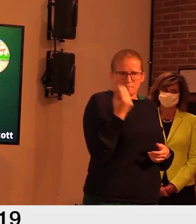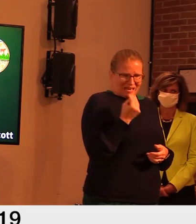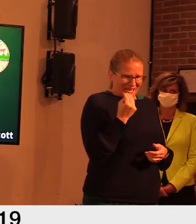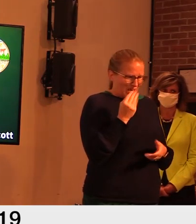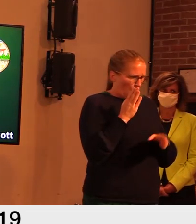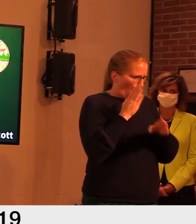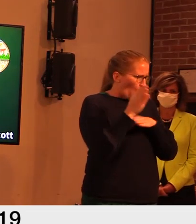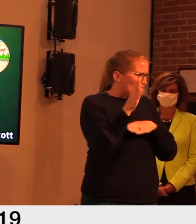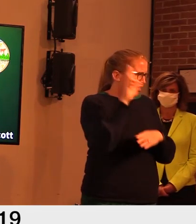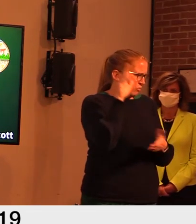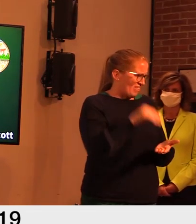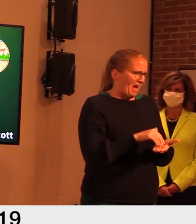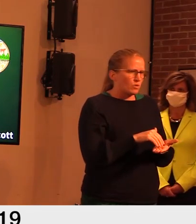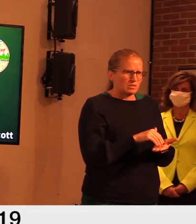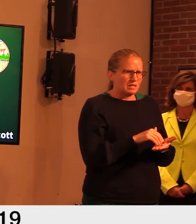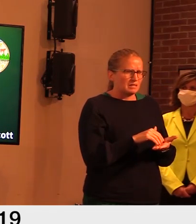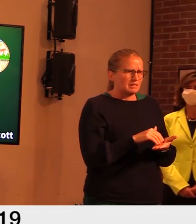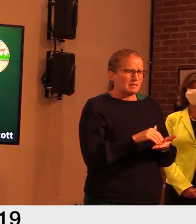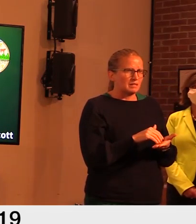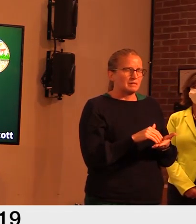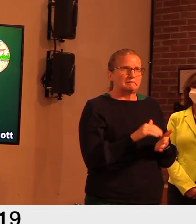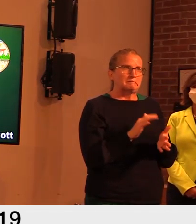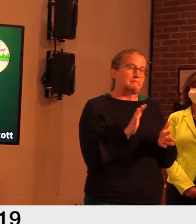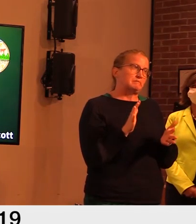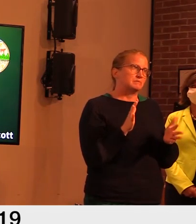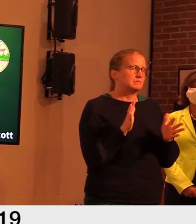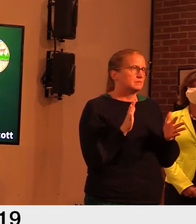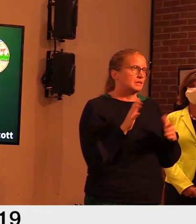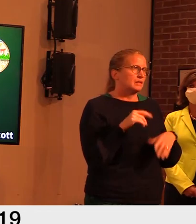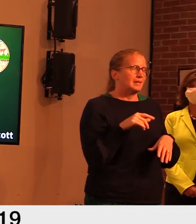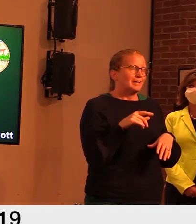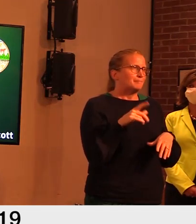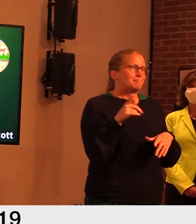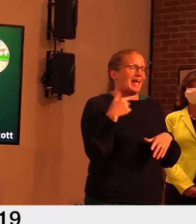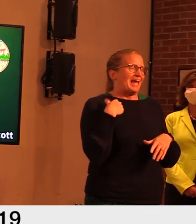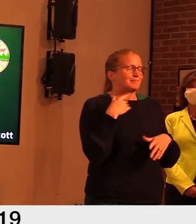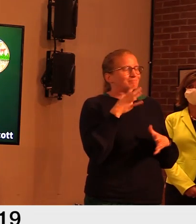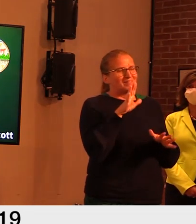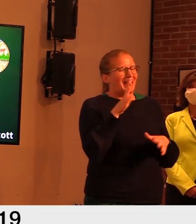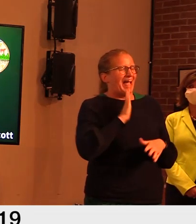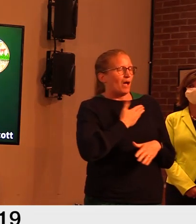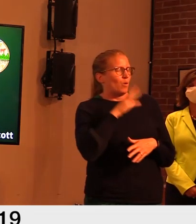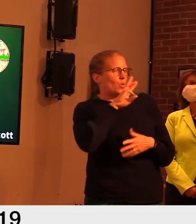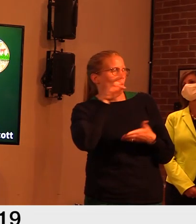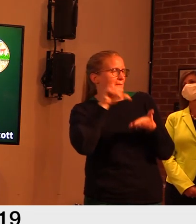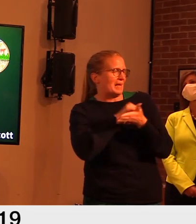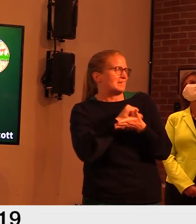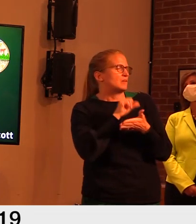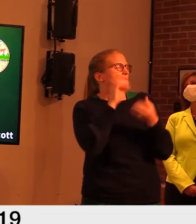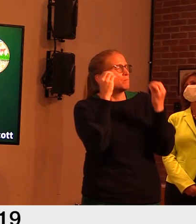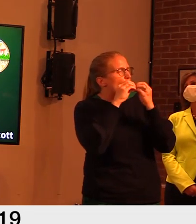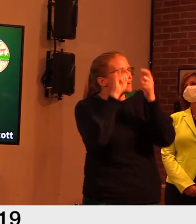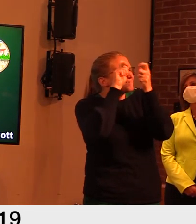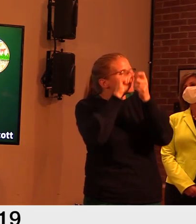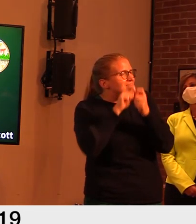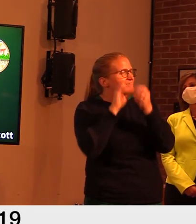outbreak. I heard about 3,000 on Monday. Is there an uptick for that?